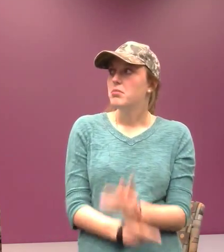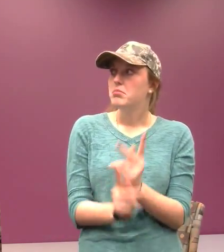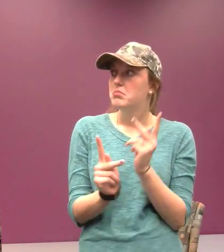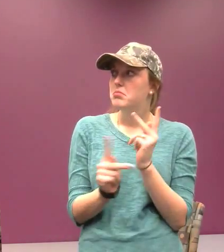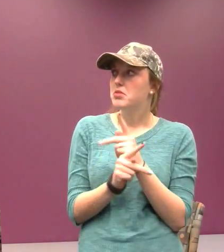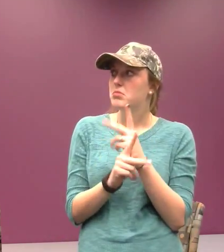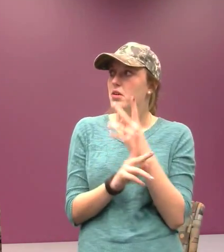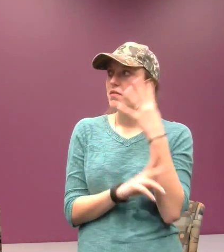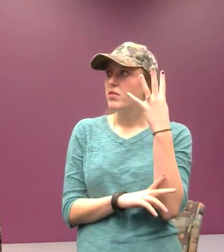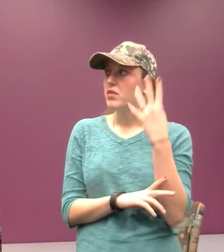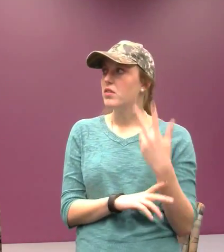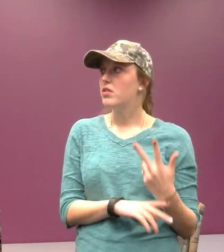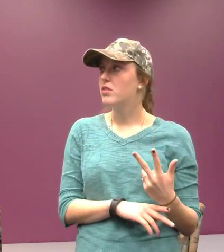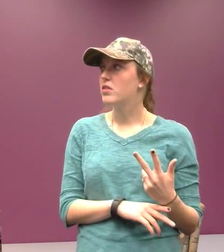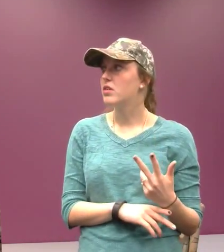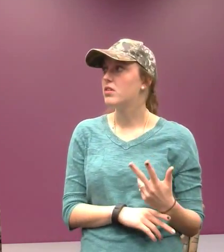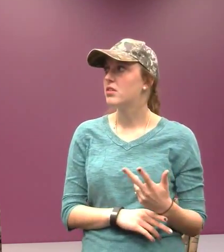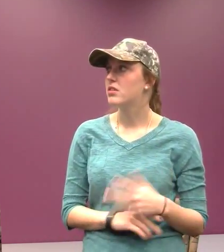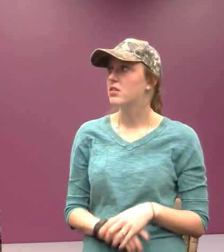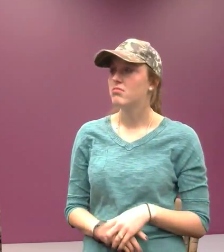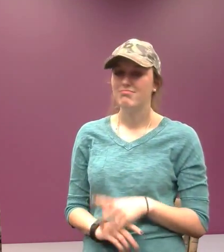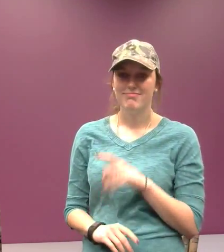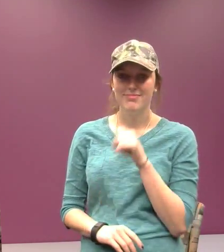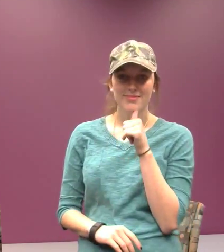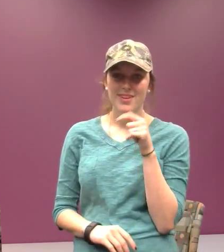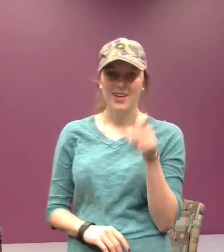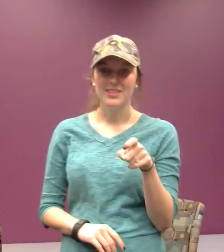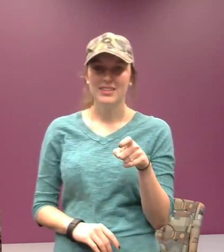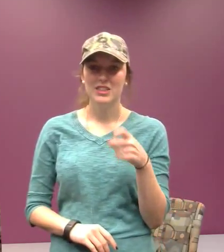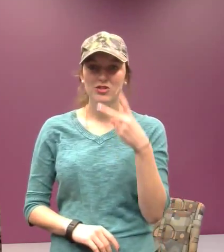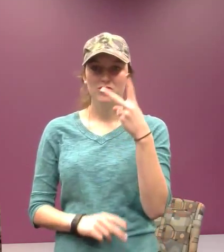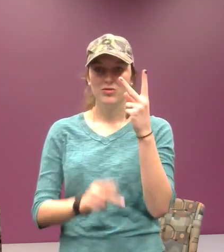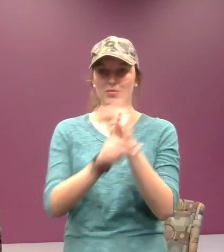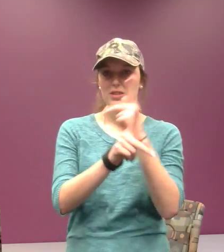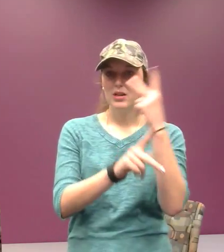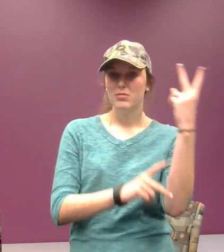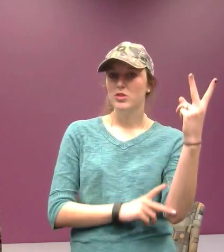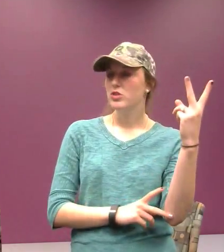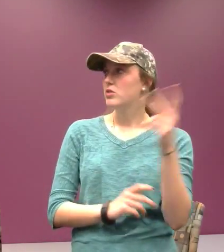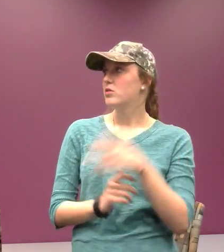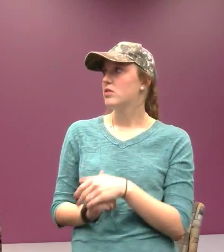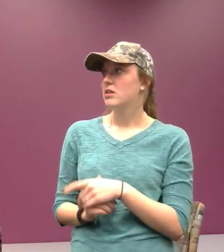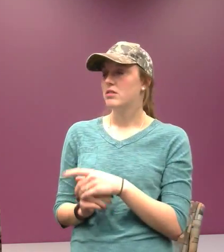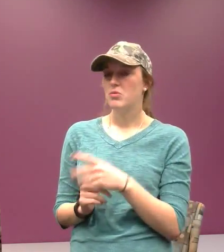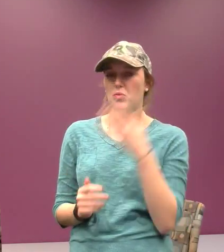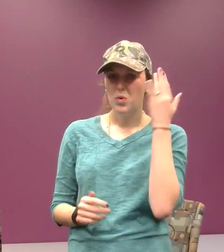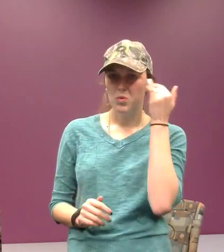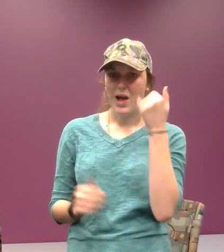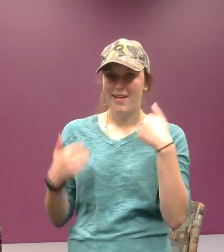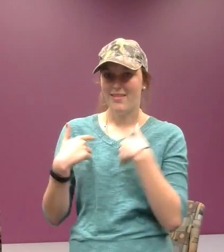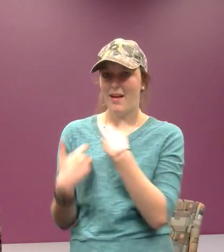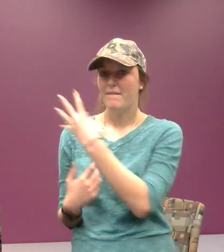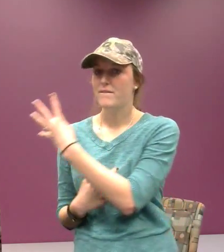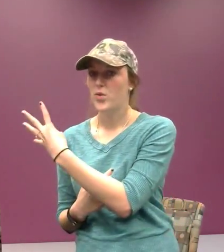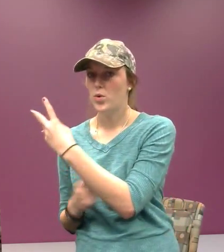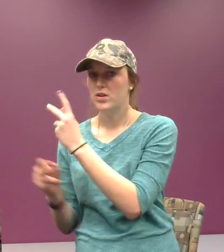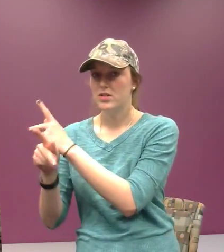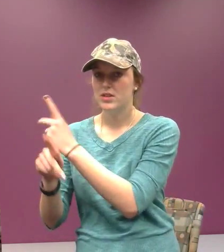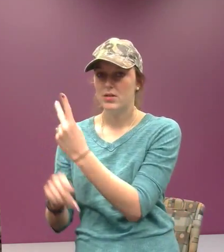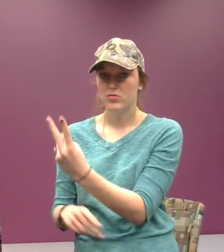There's no need to go 2 times 2 here because we have this 4 taken care of. those 2's are taken care of, those 3's are